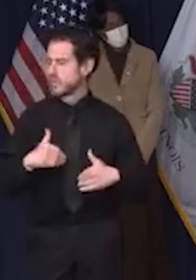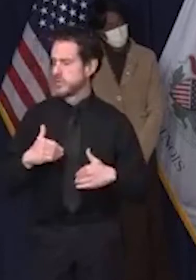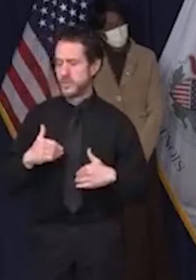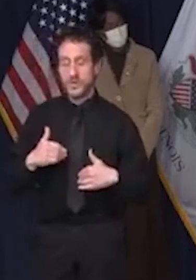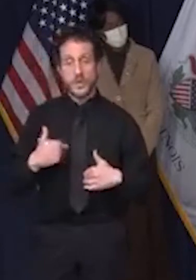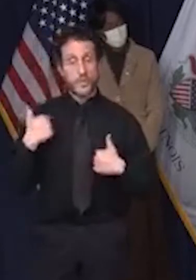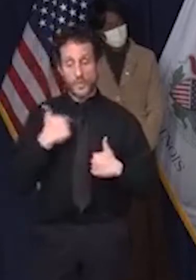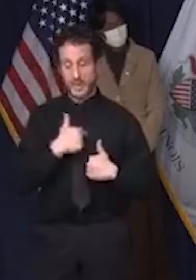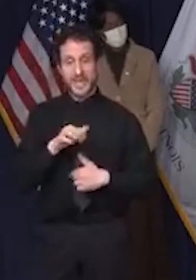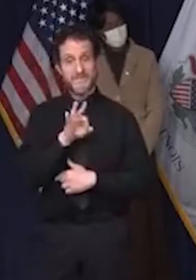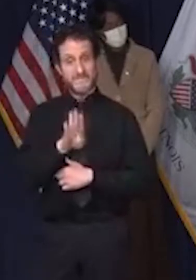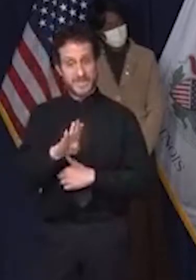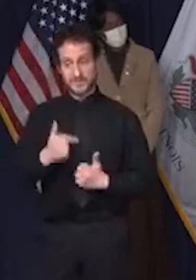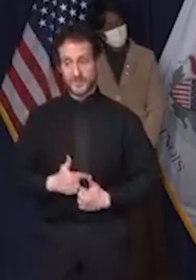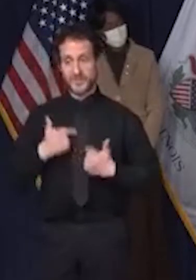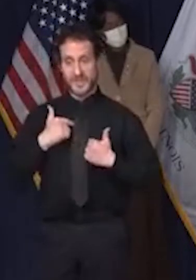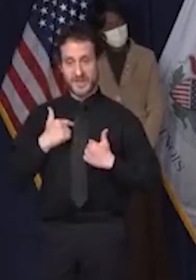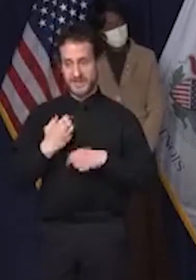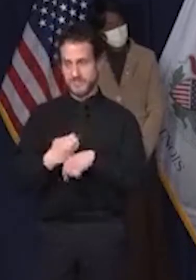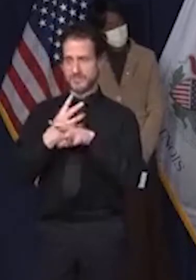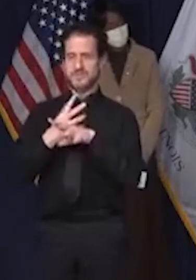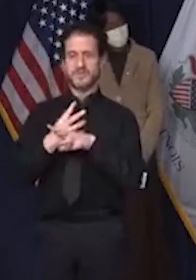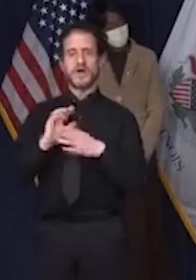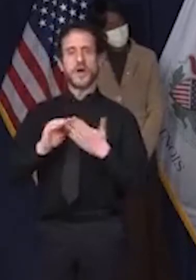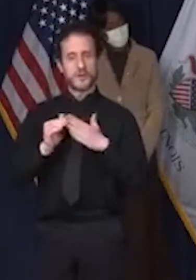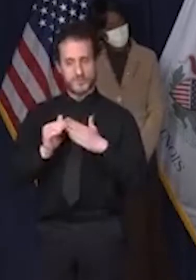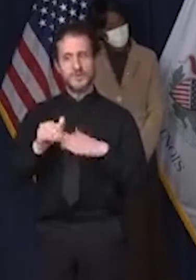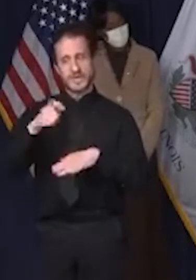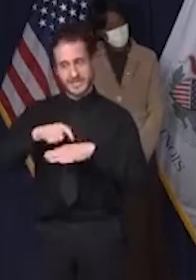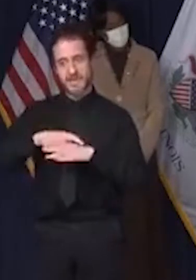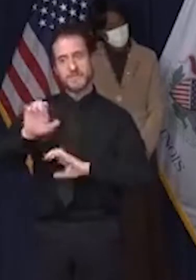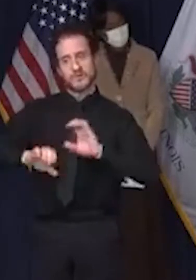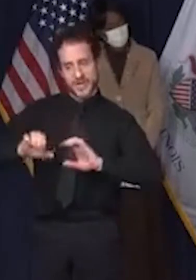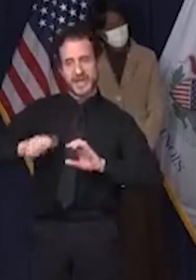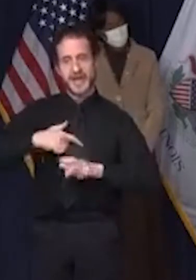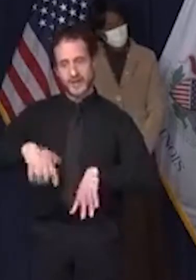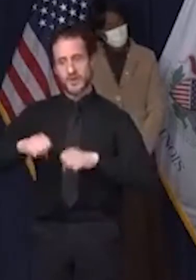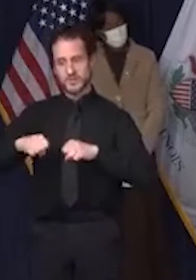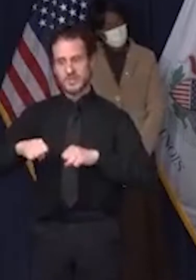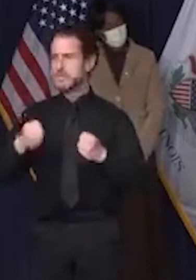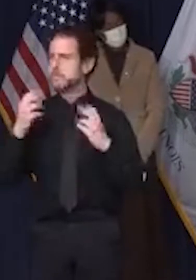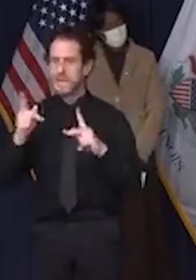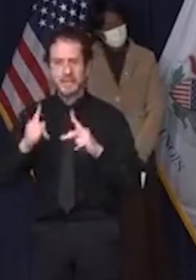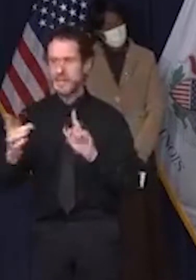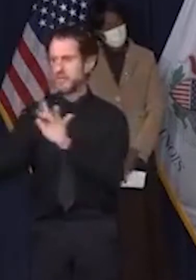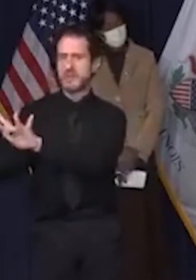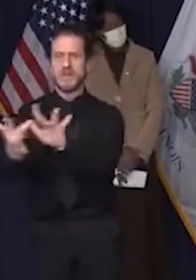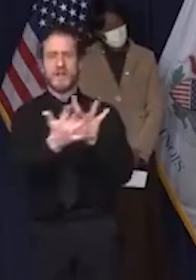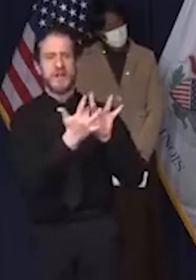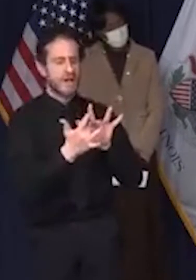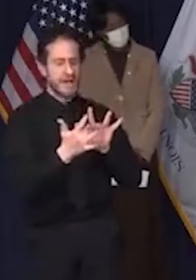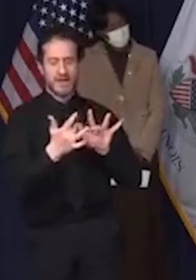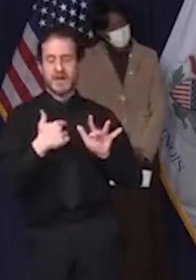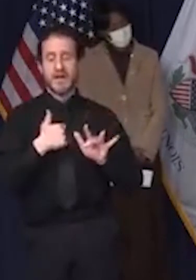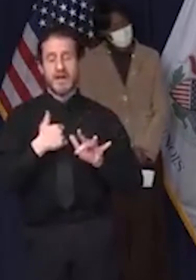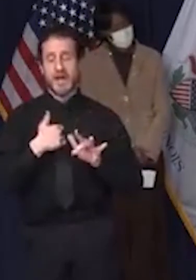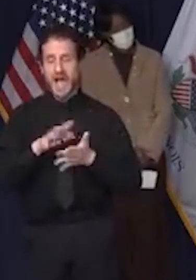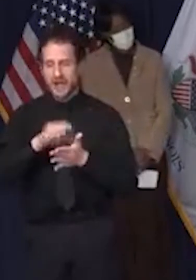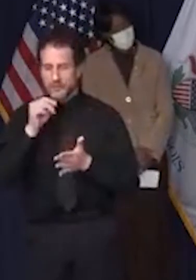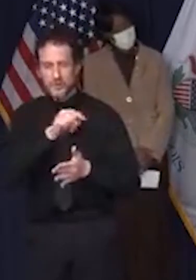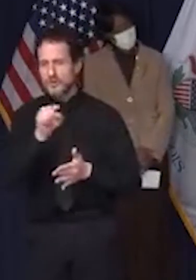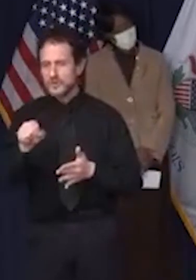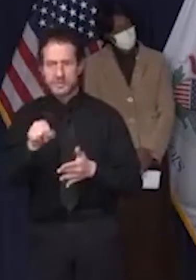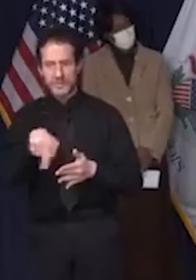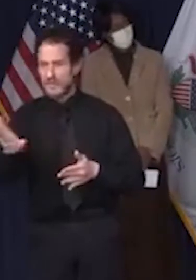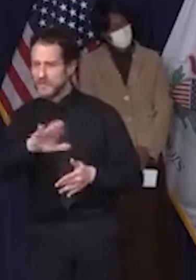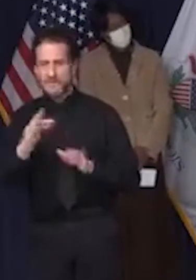in our Facebook Live community coffee that I recently hosted. Through this connection, I learned more about the fact that our